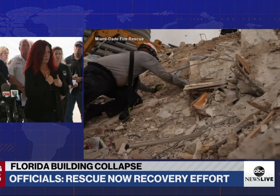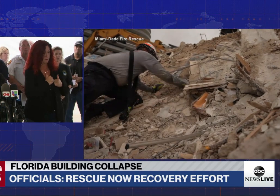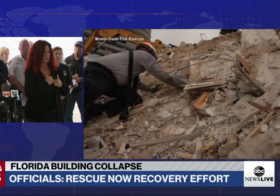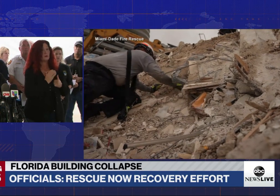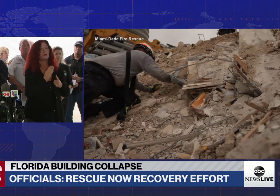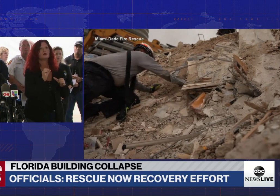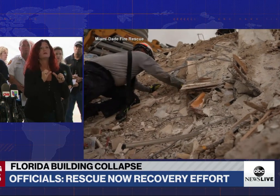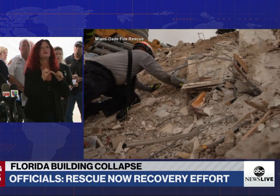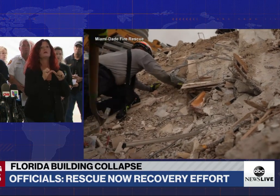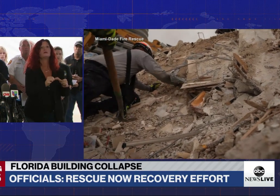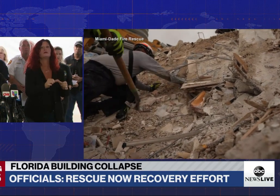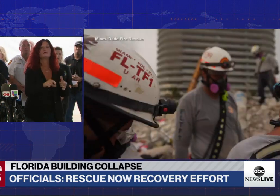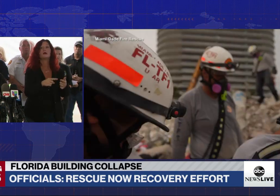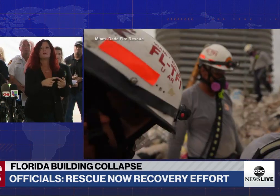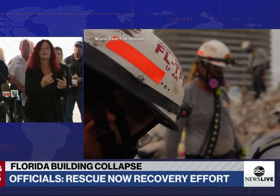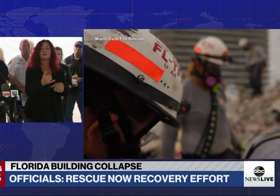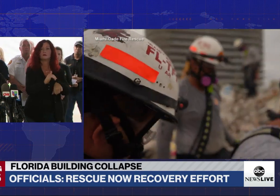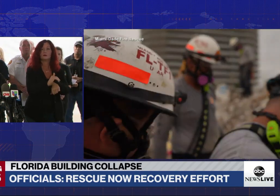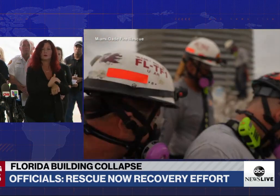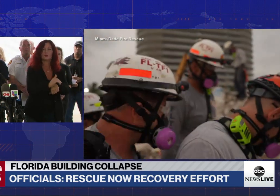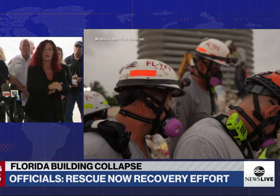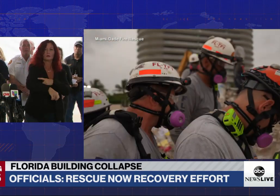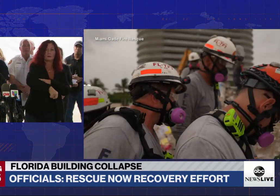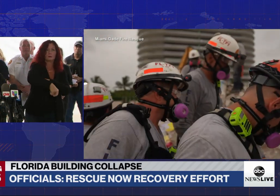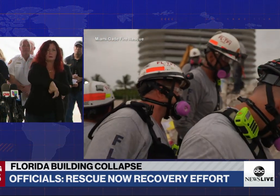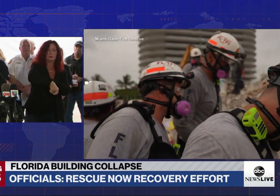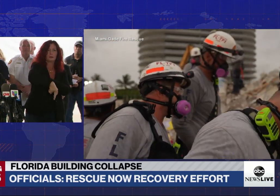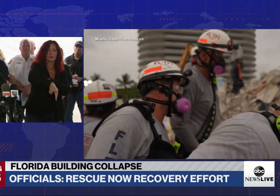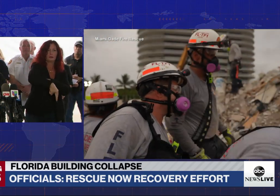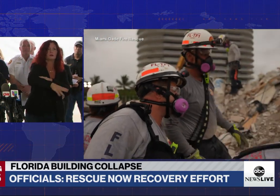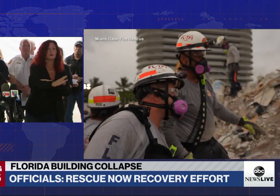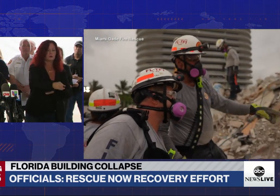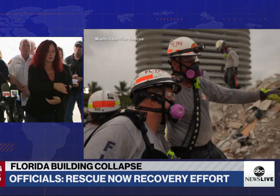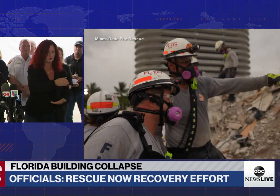operations proceed at the same speed and intensity.